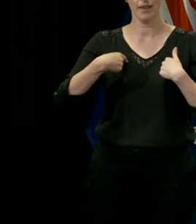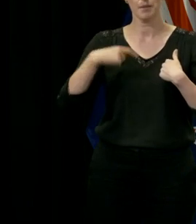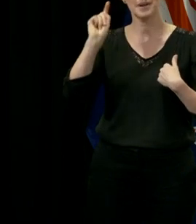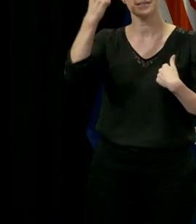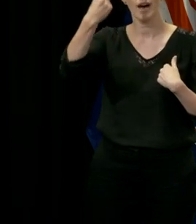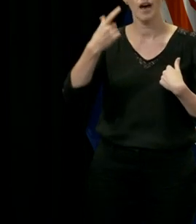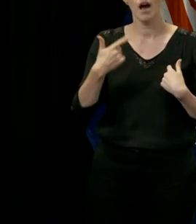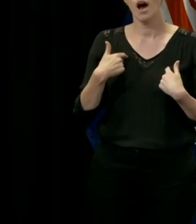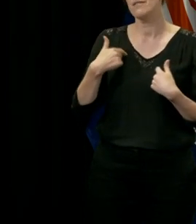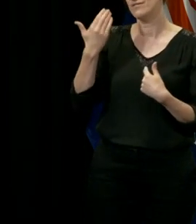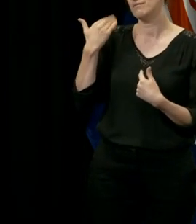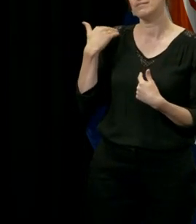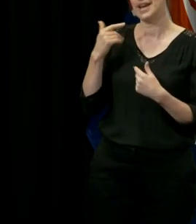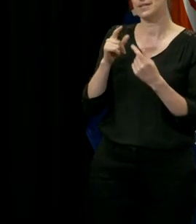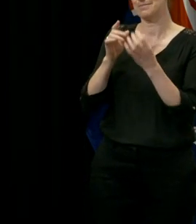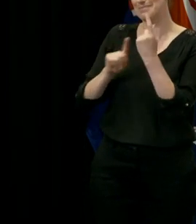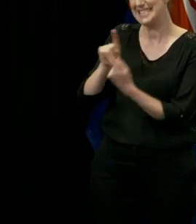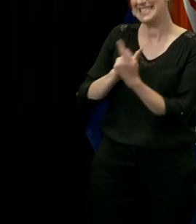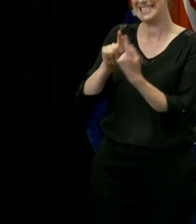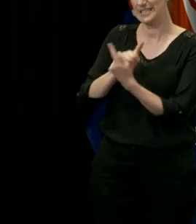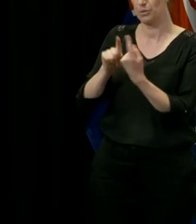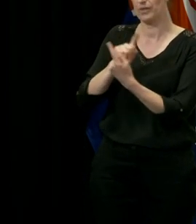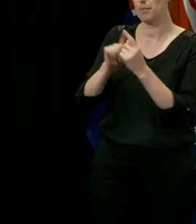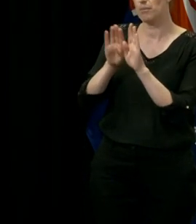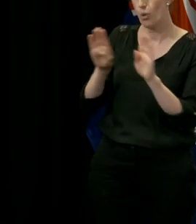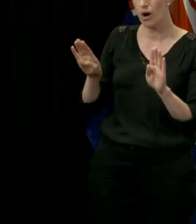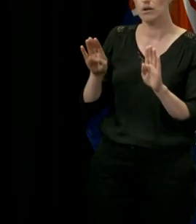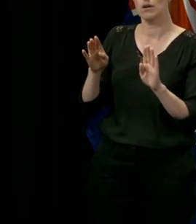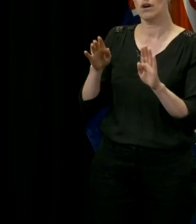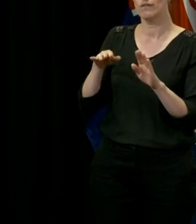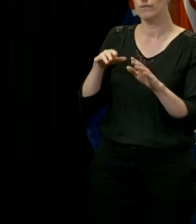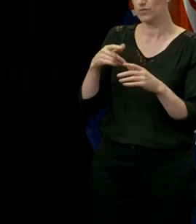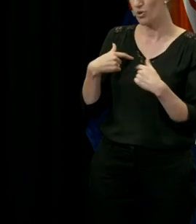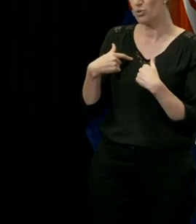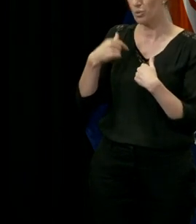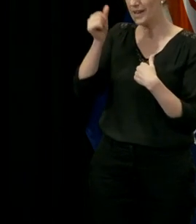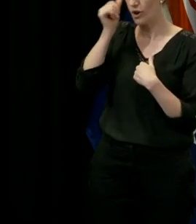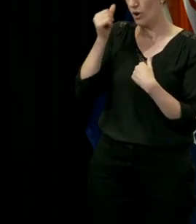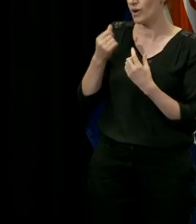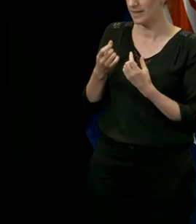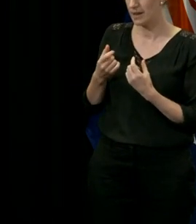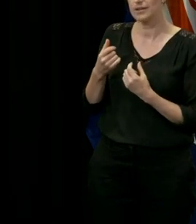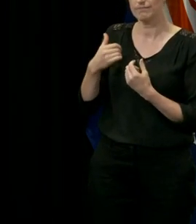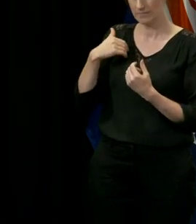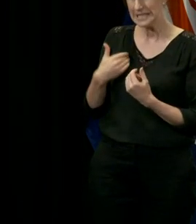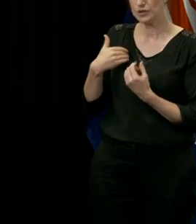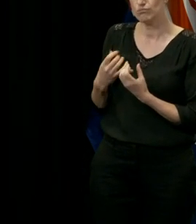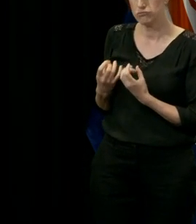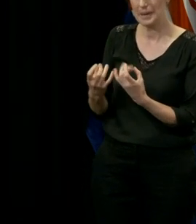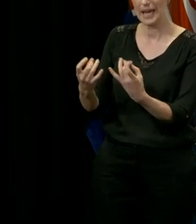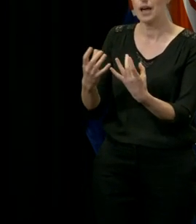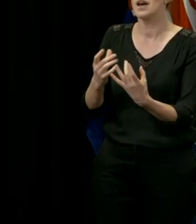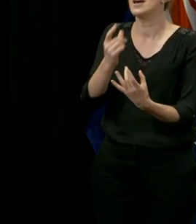board to discuss exactly to make sure that we have preparations in place in the event that there is an